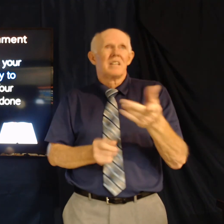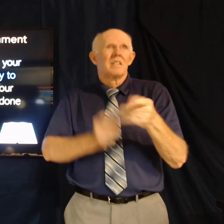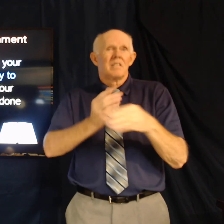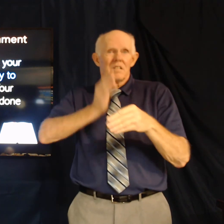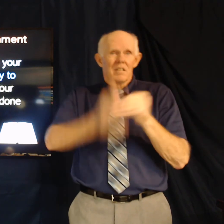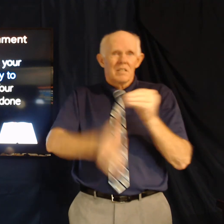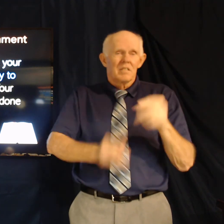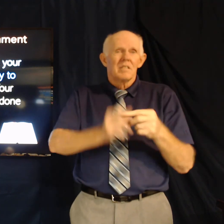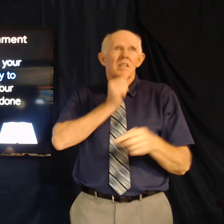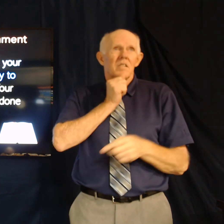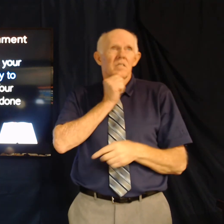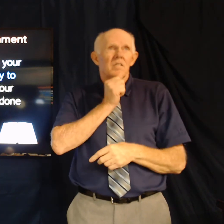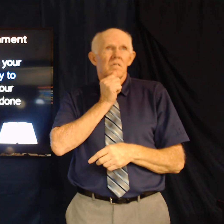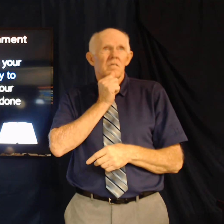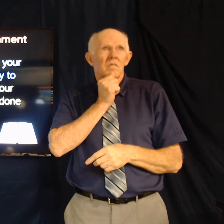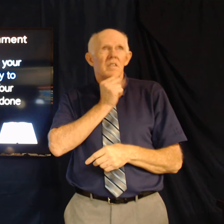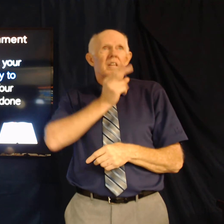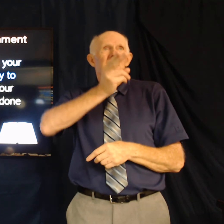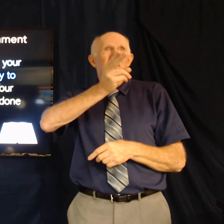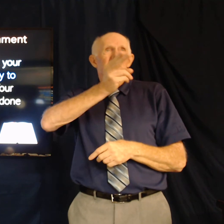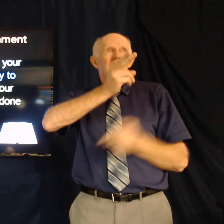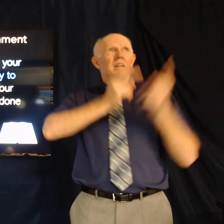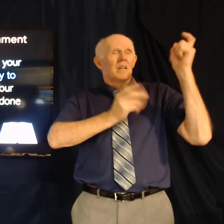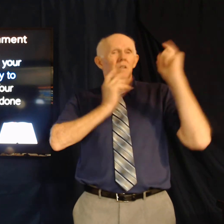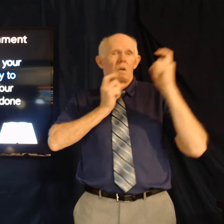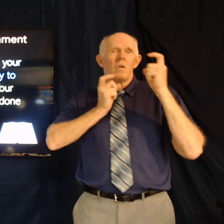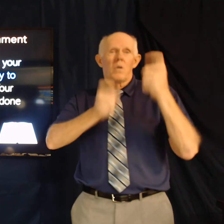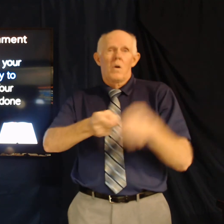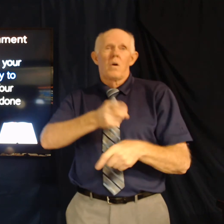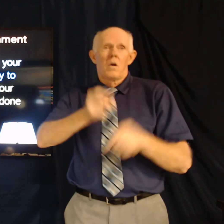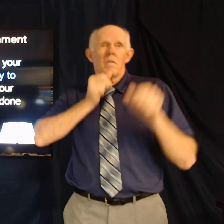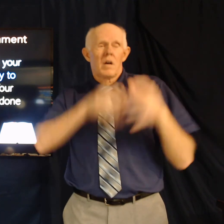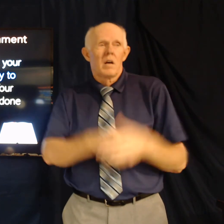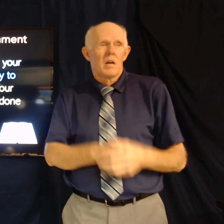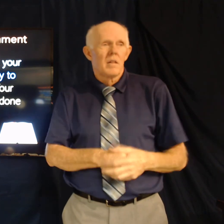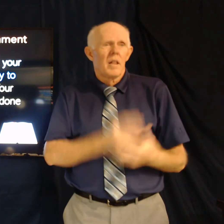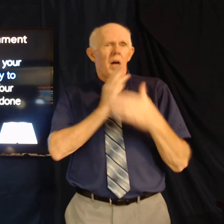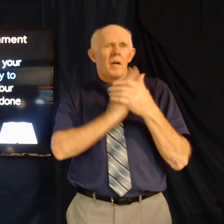Your Father can see the things that are done in secret, and He will reward you.